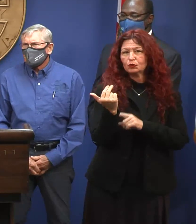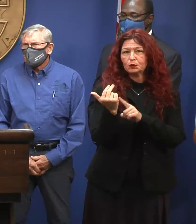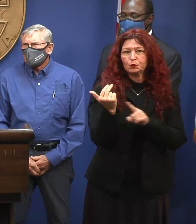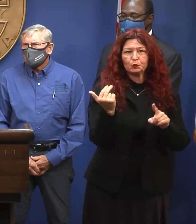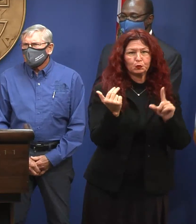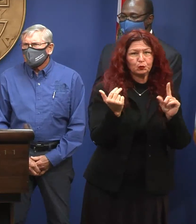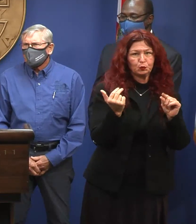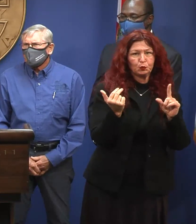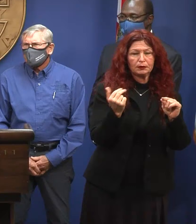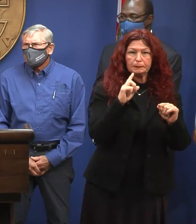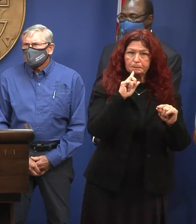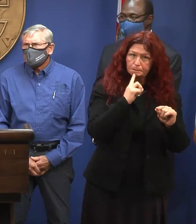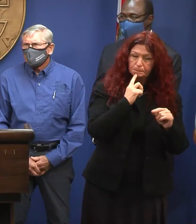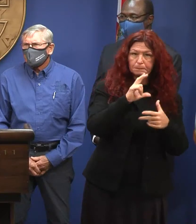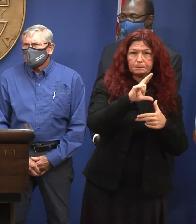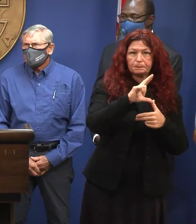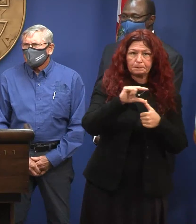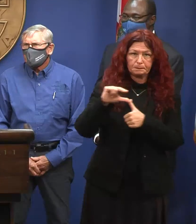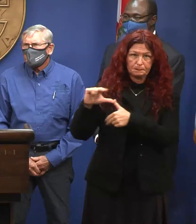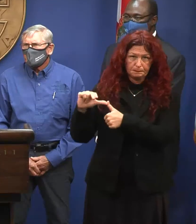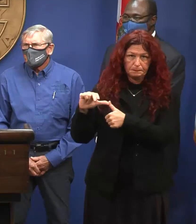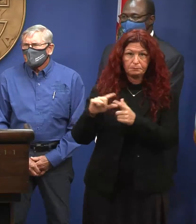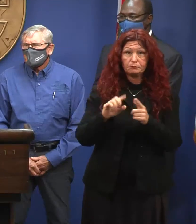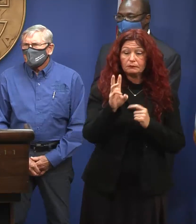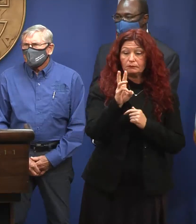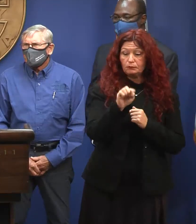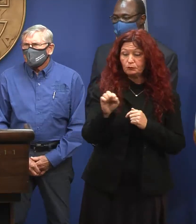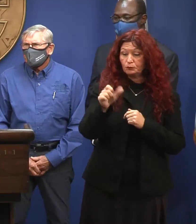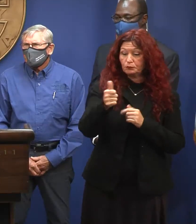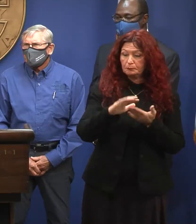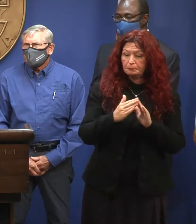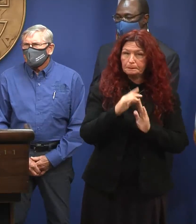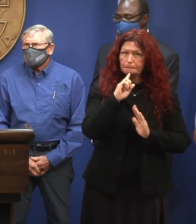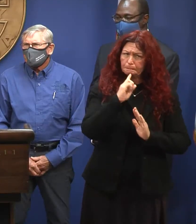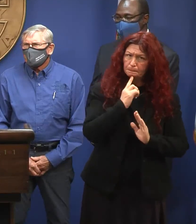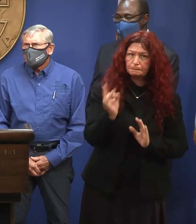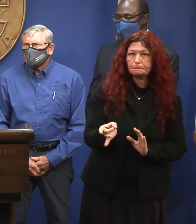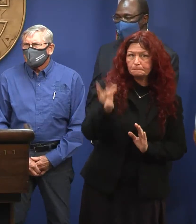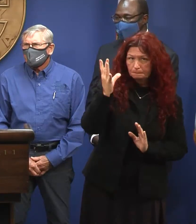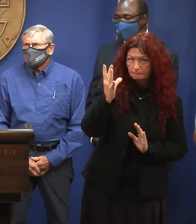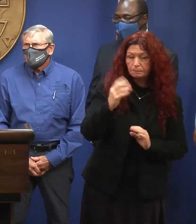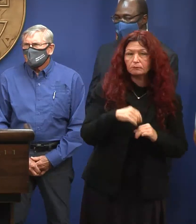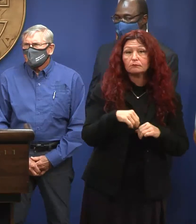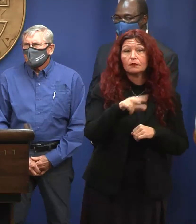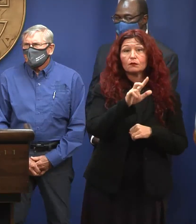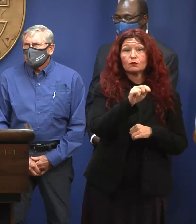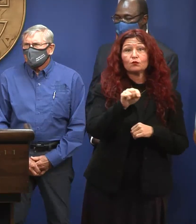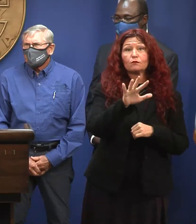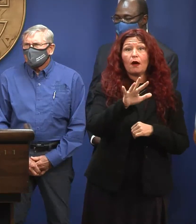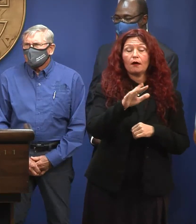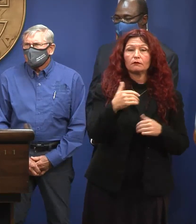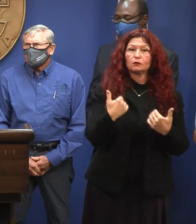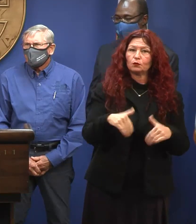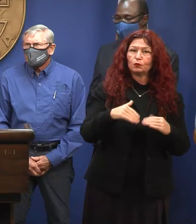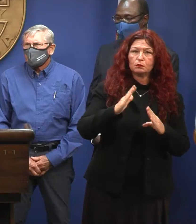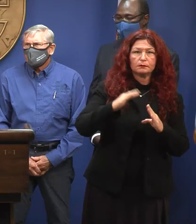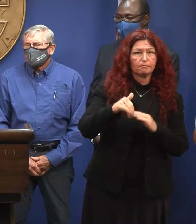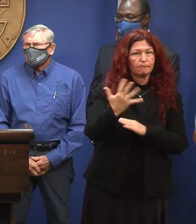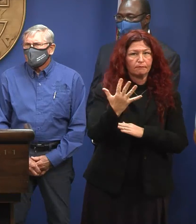named storms, 6 to 10 that could become hurricanes, and 3 to 5 that could become major